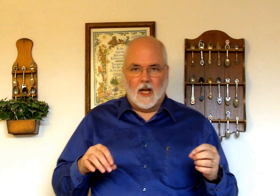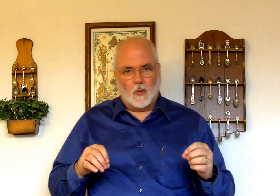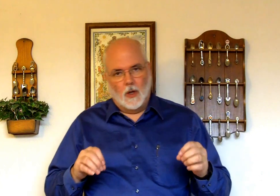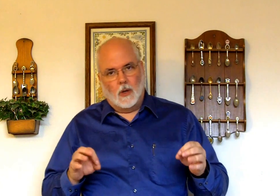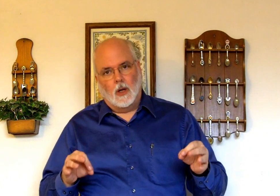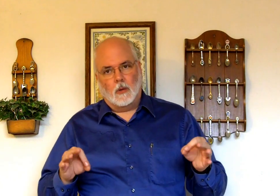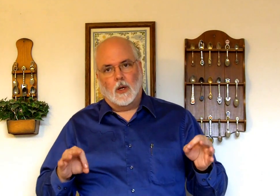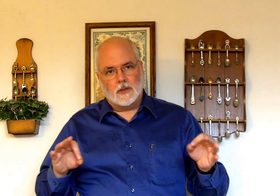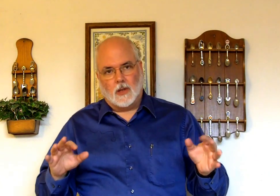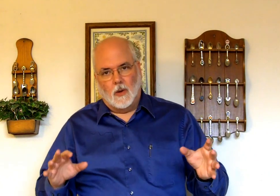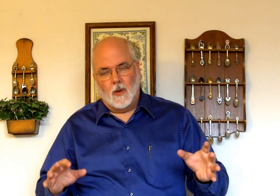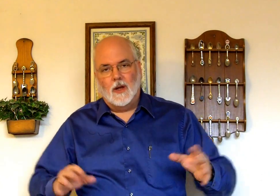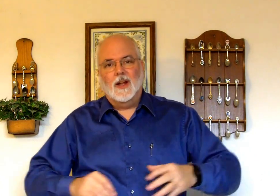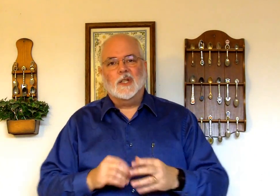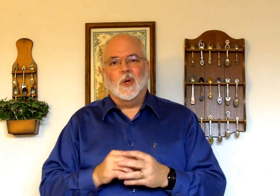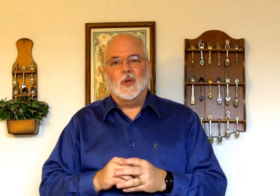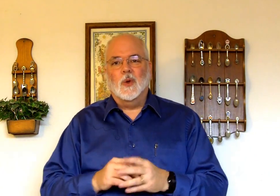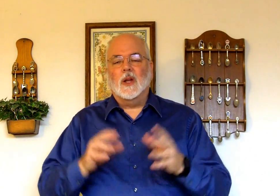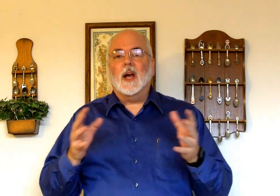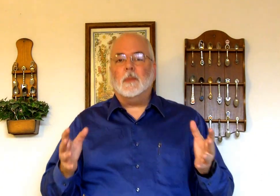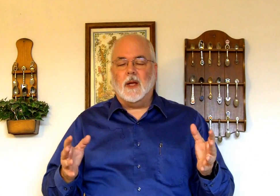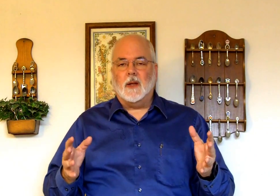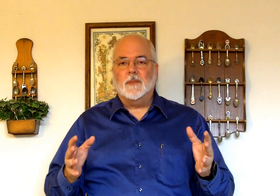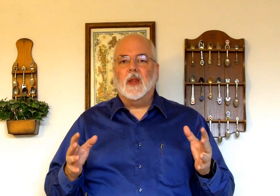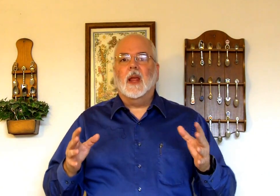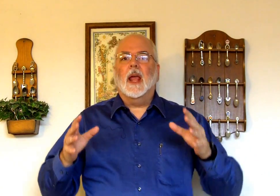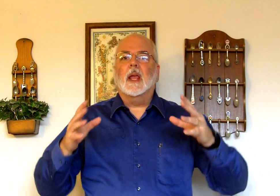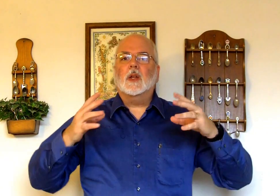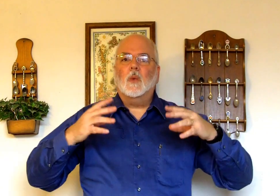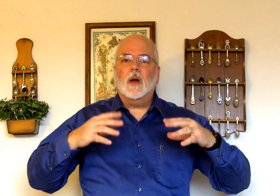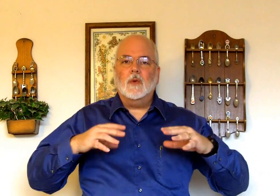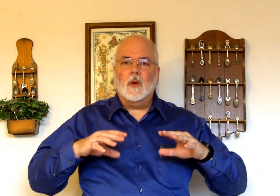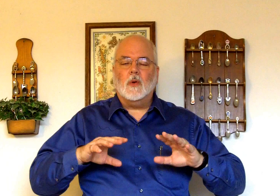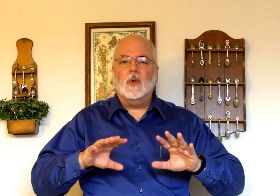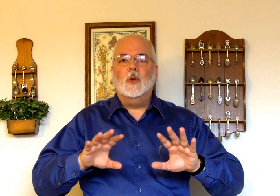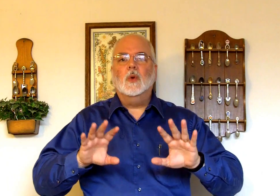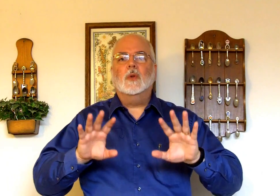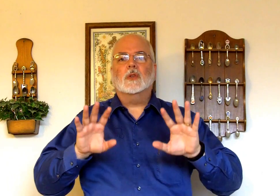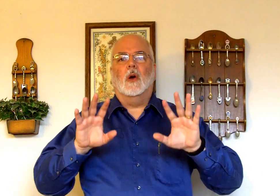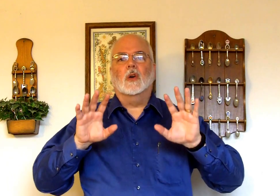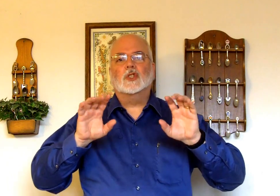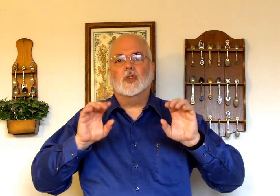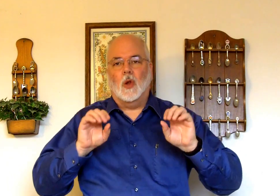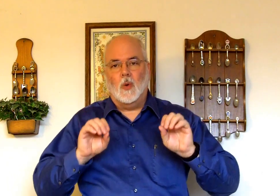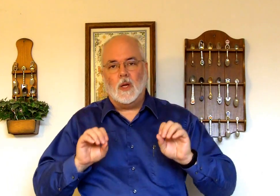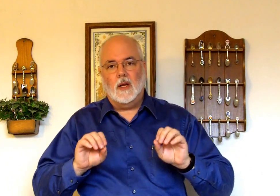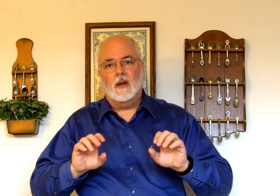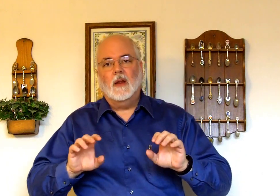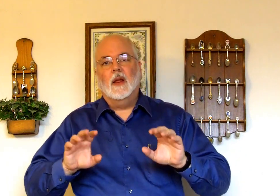like really, really, really slow so that you can copy it and get to where you can do the song slowly